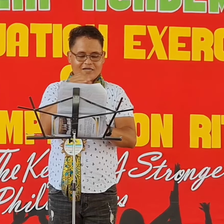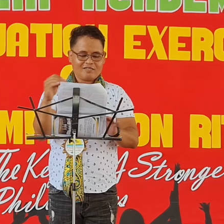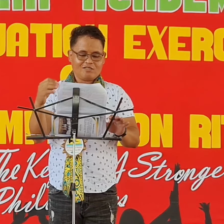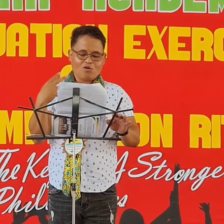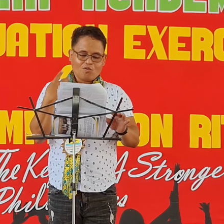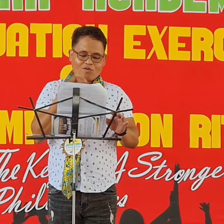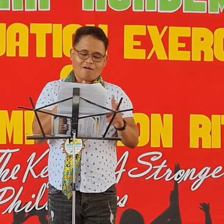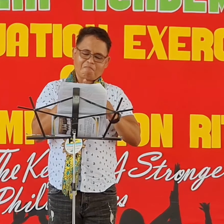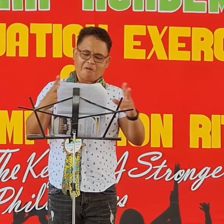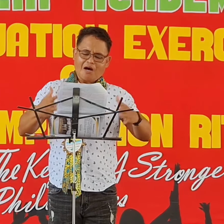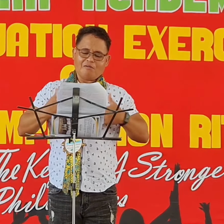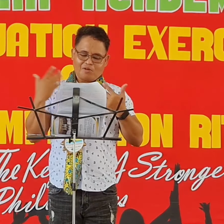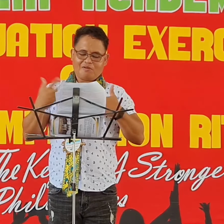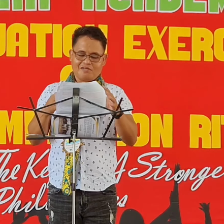And we were very happy.